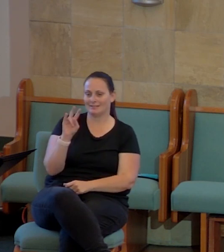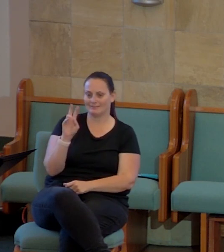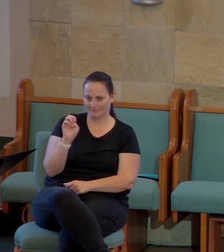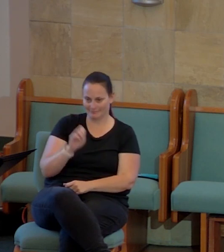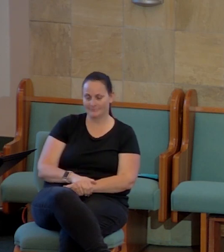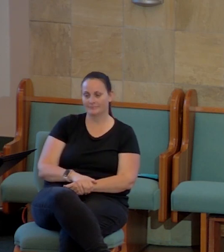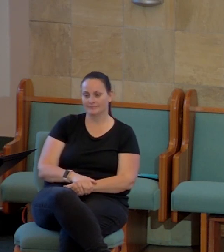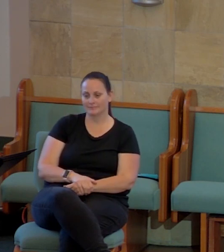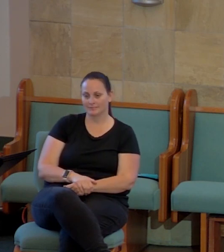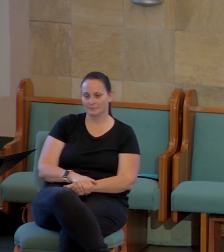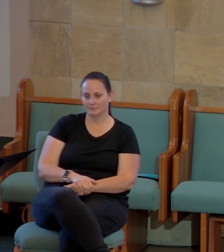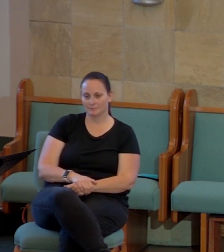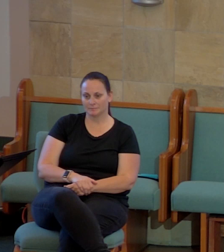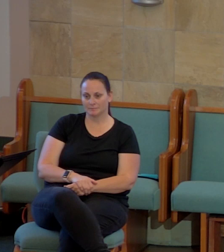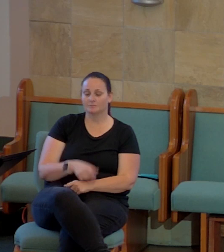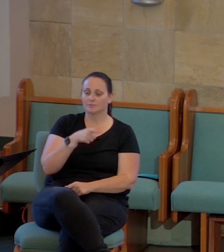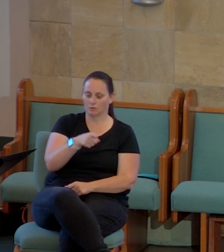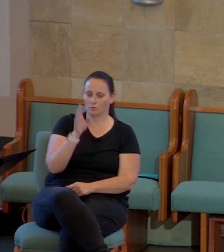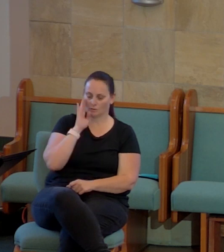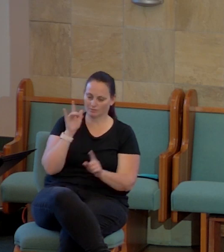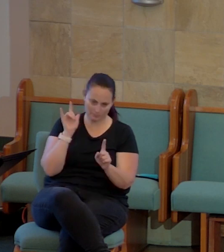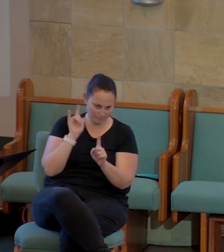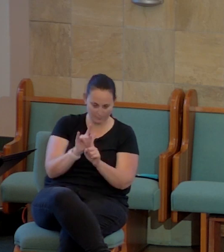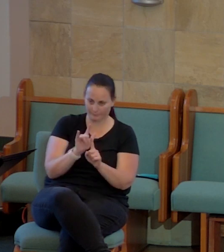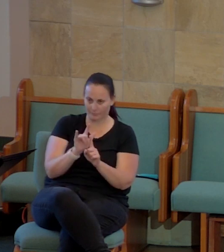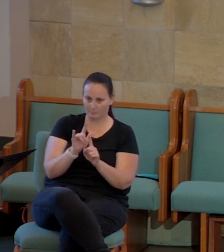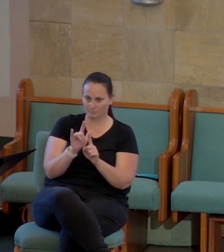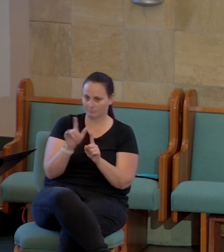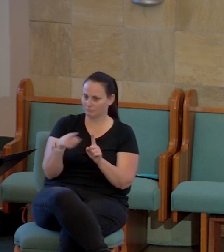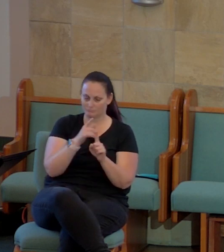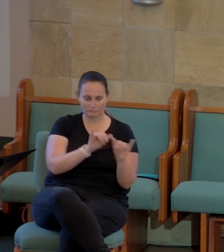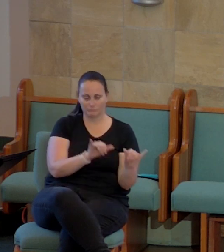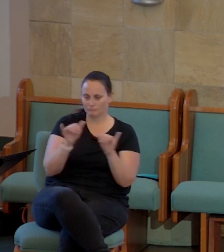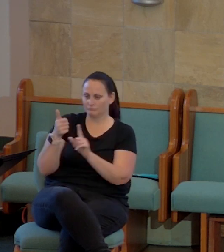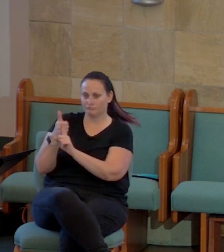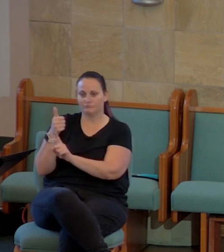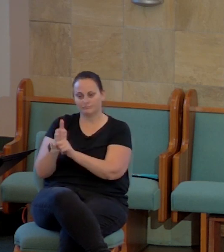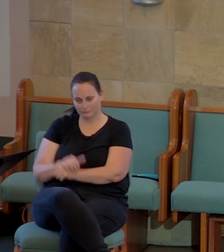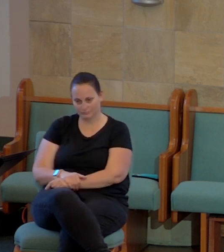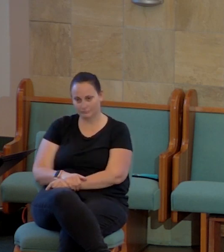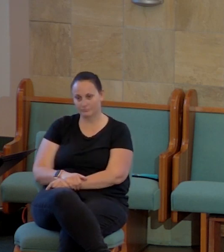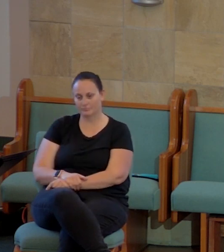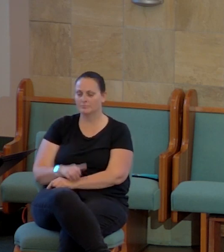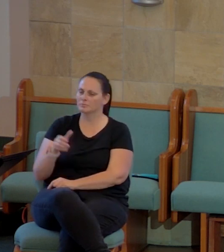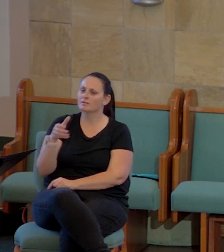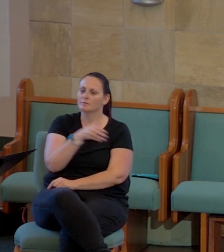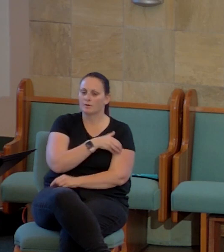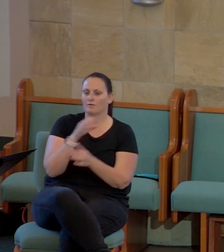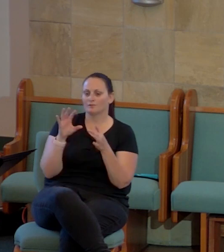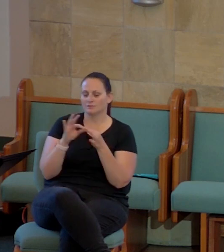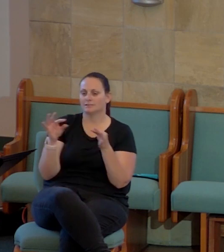as a native among you, and you shall love him as yourself." It is a powerful